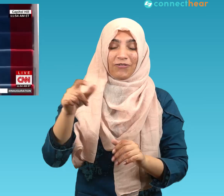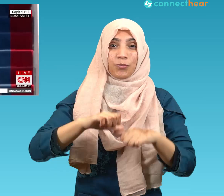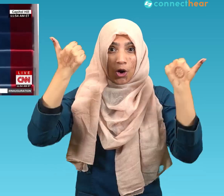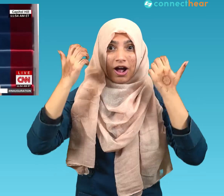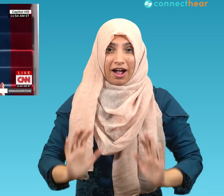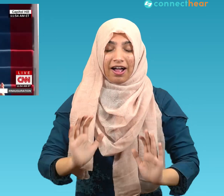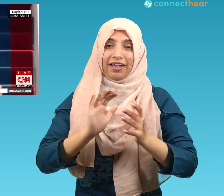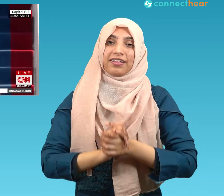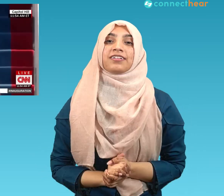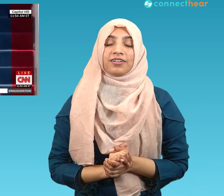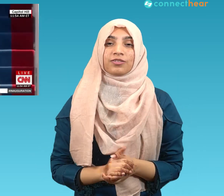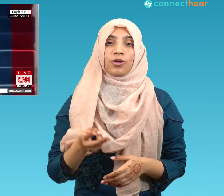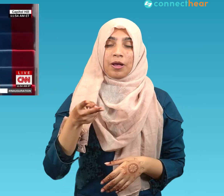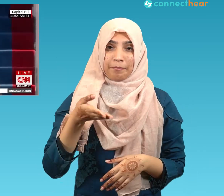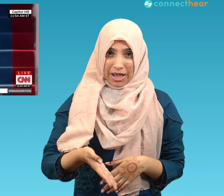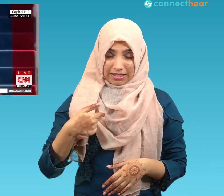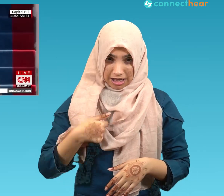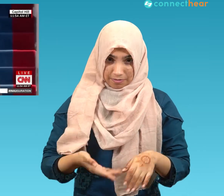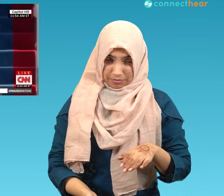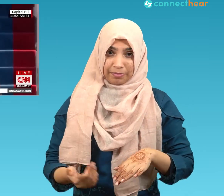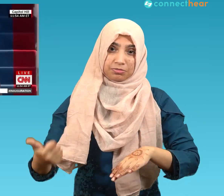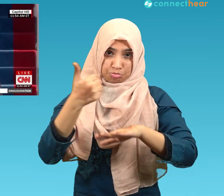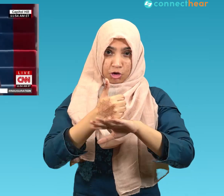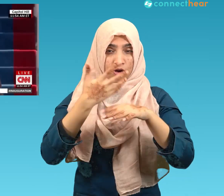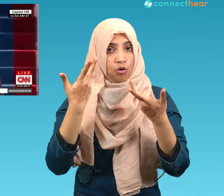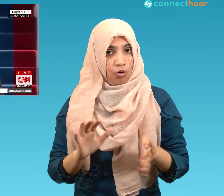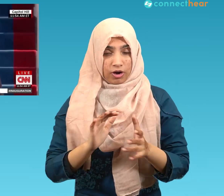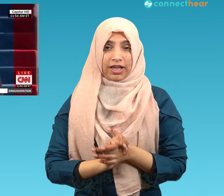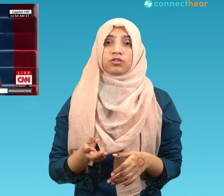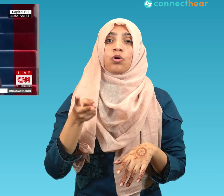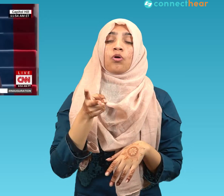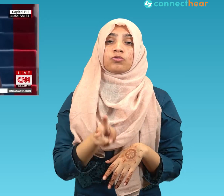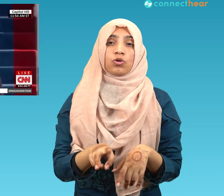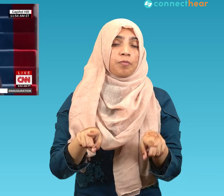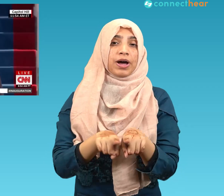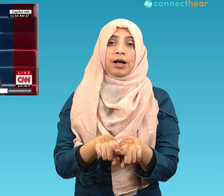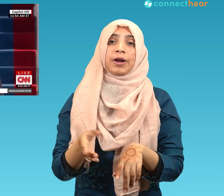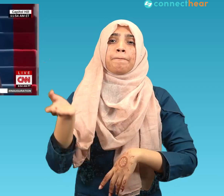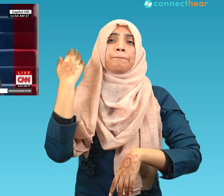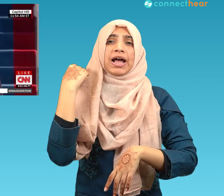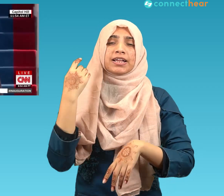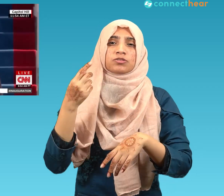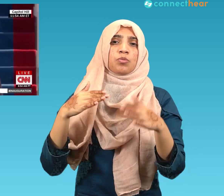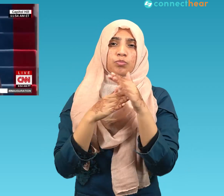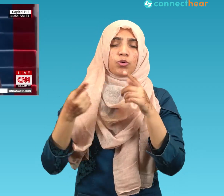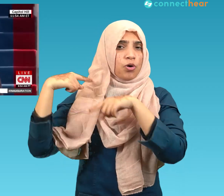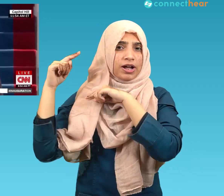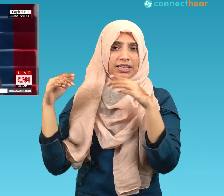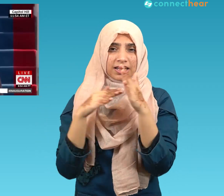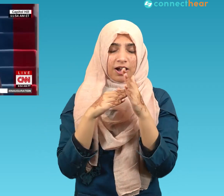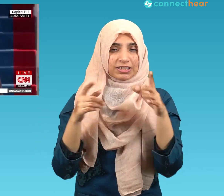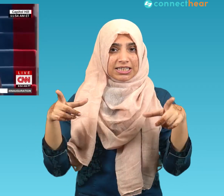I've just taken the sacred oath each of those patriots have taken, the oath first sworn